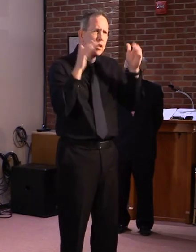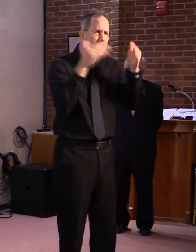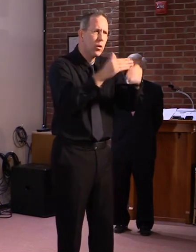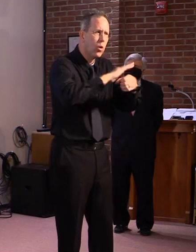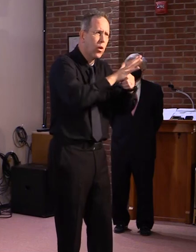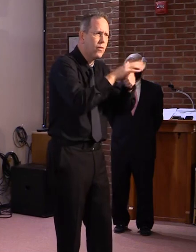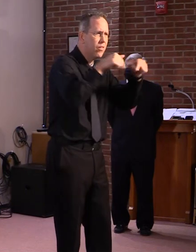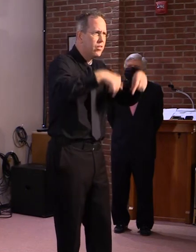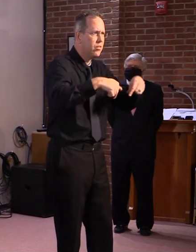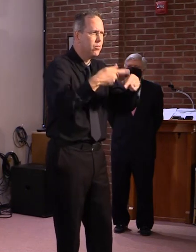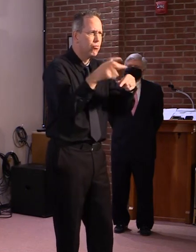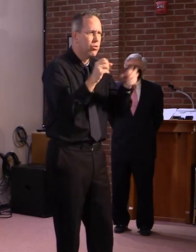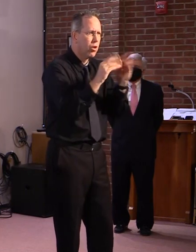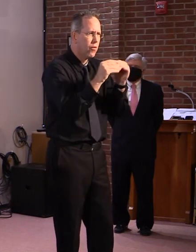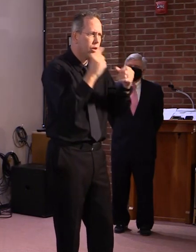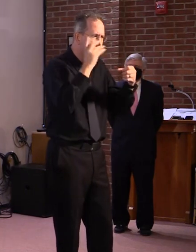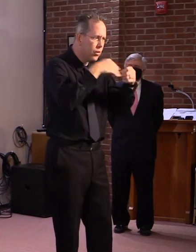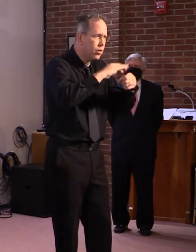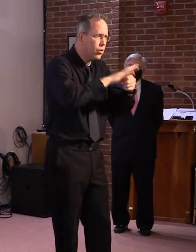those questions.